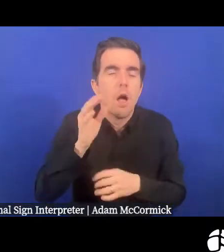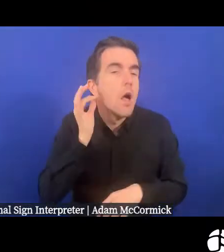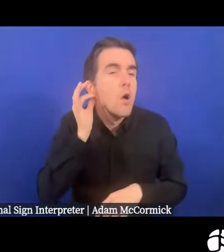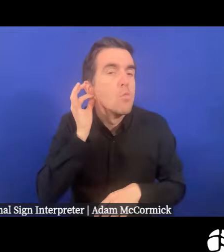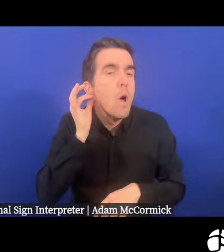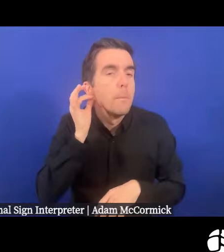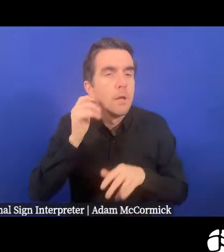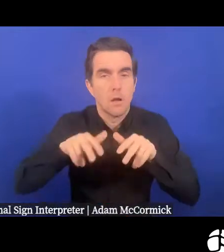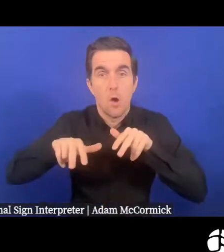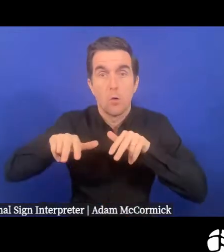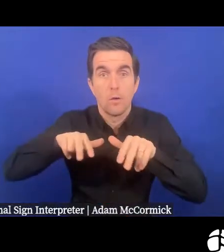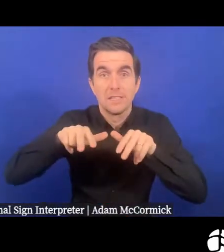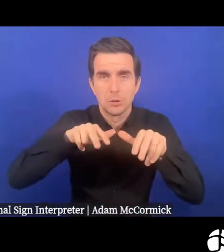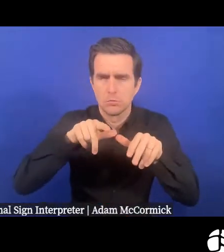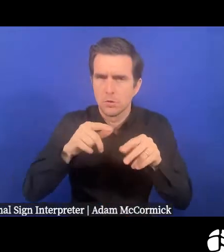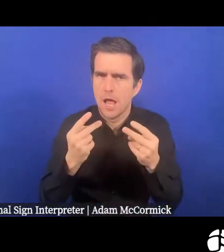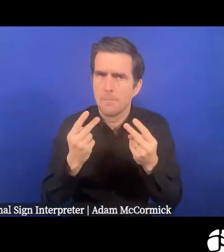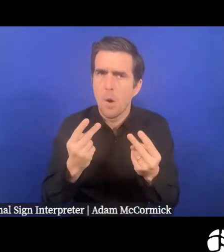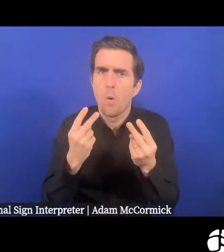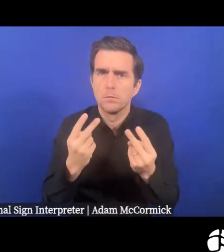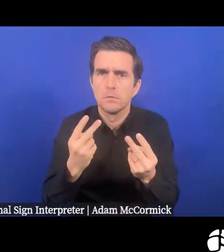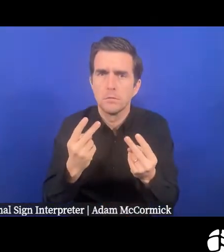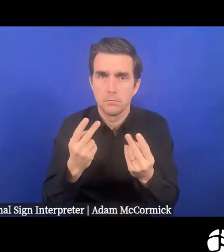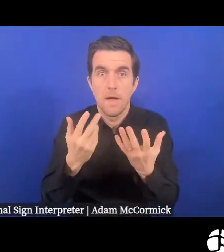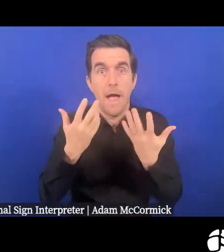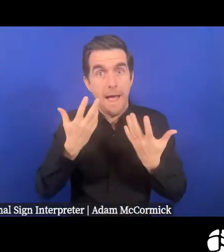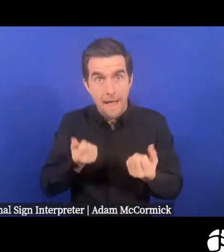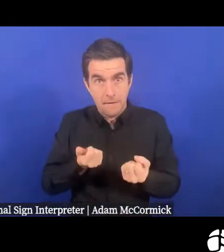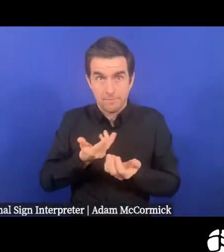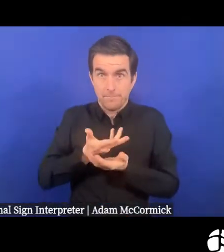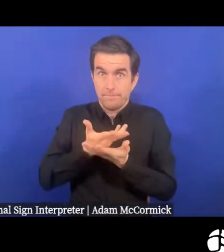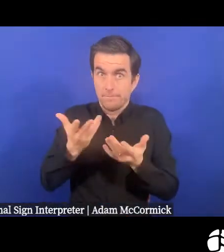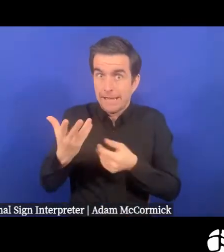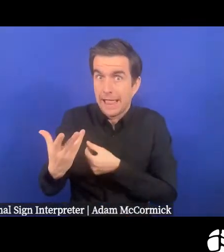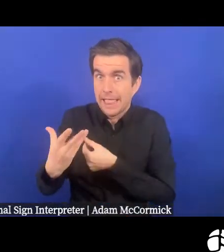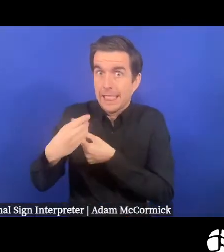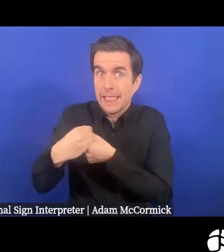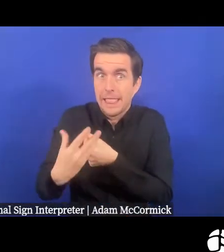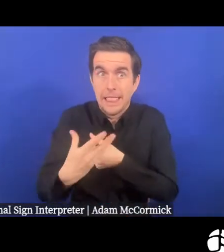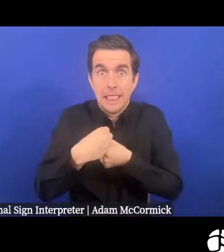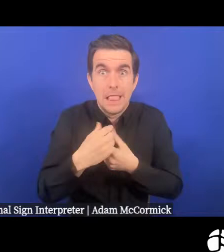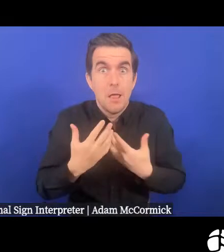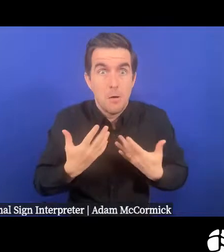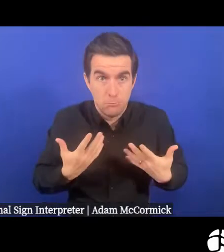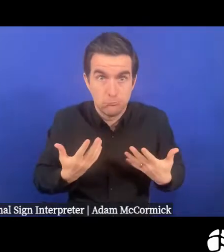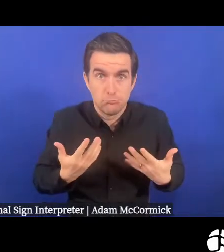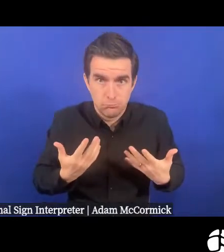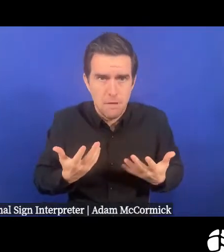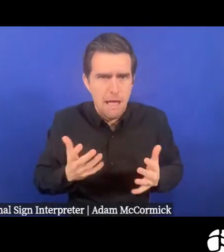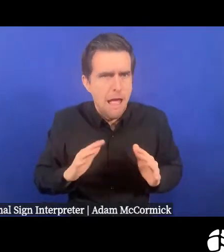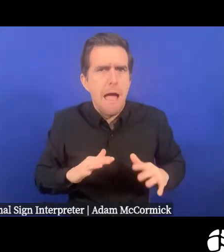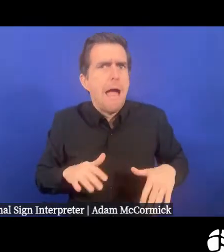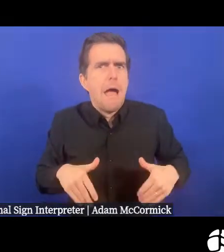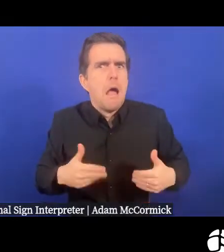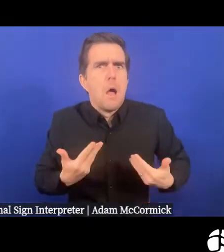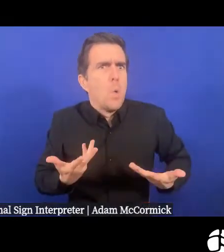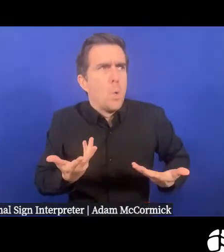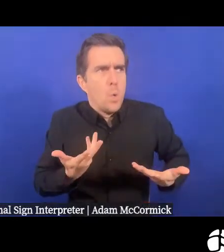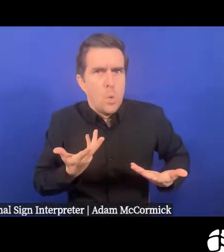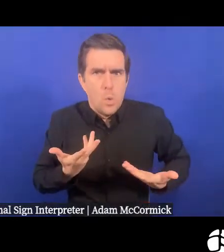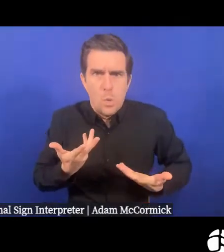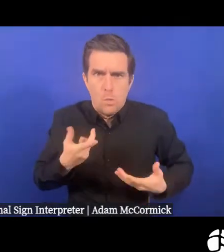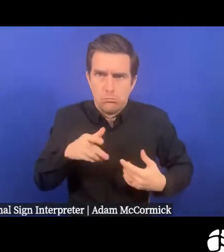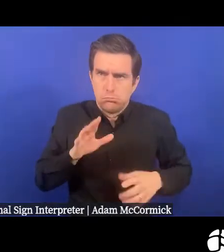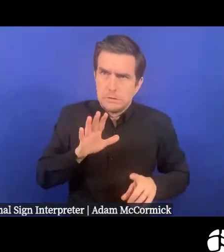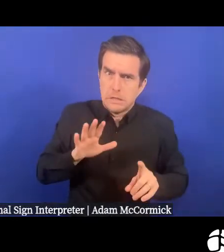because of Caroline Bowen, who is the UN Women's consultant on this